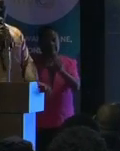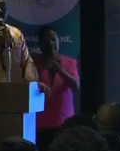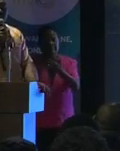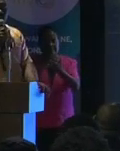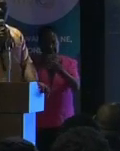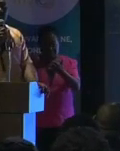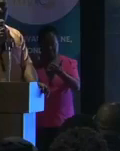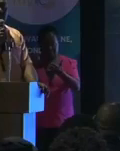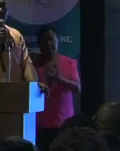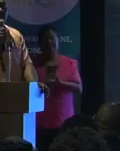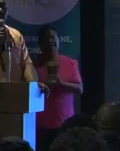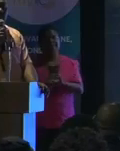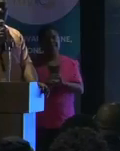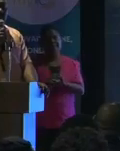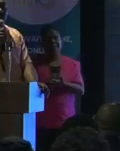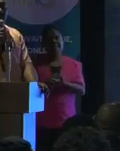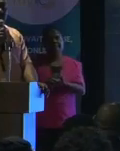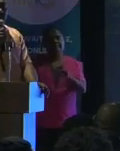the S3 form.